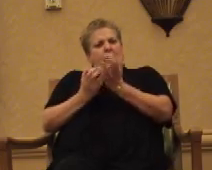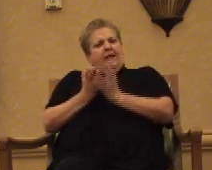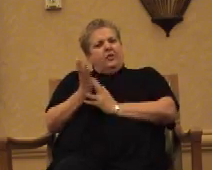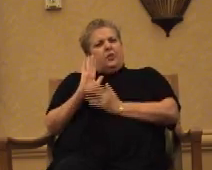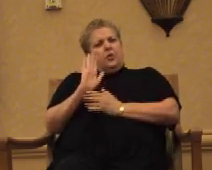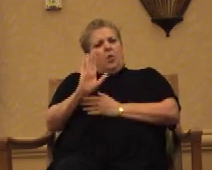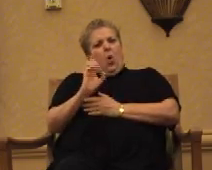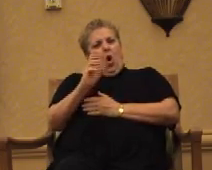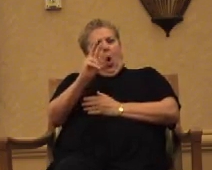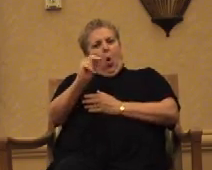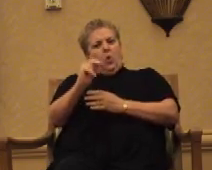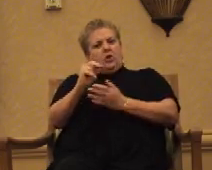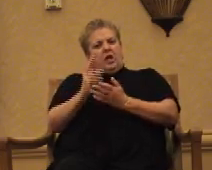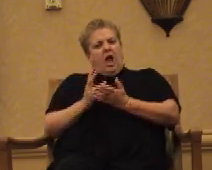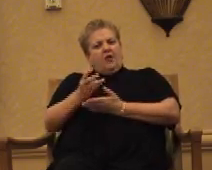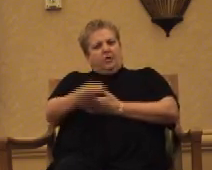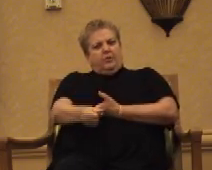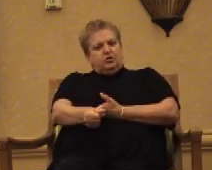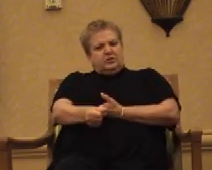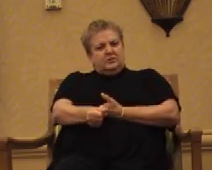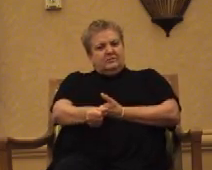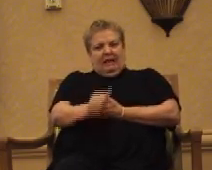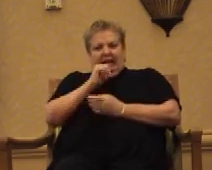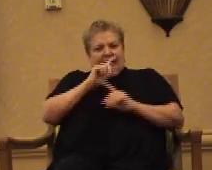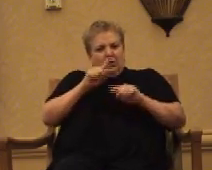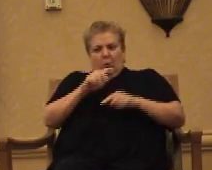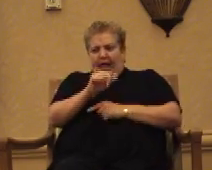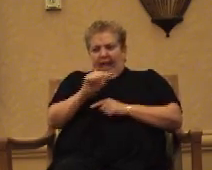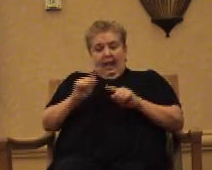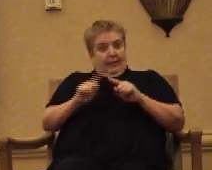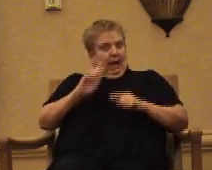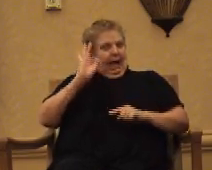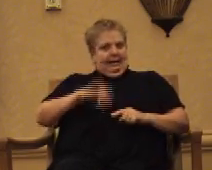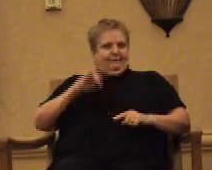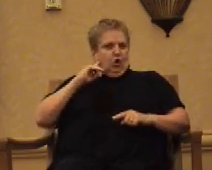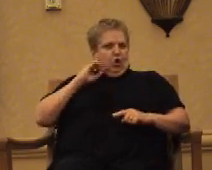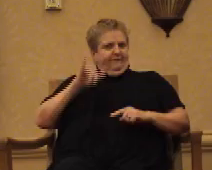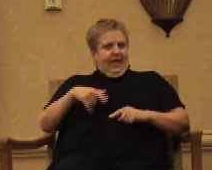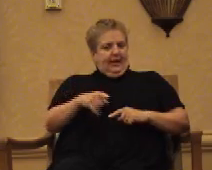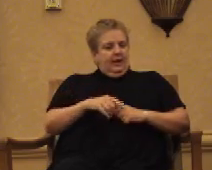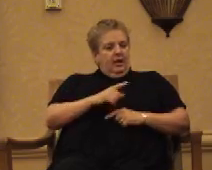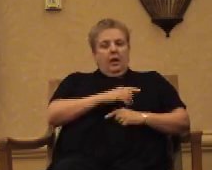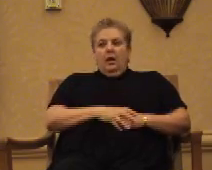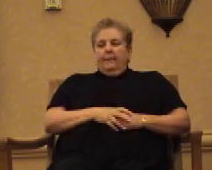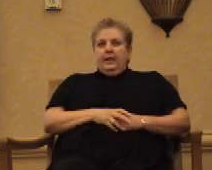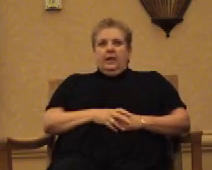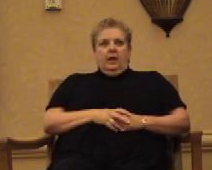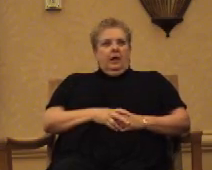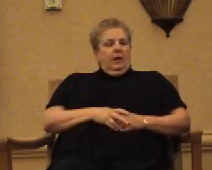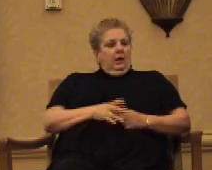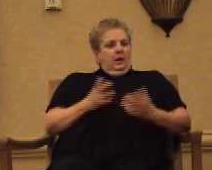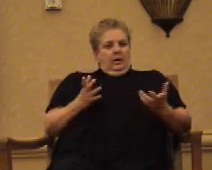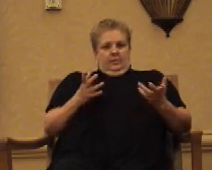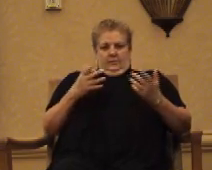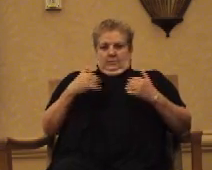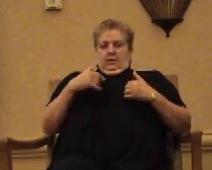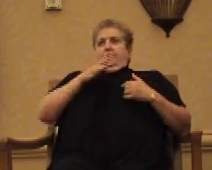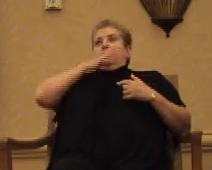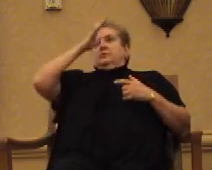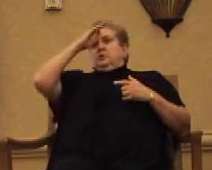to AA. I had never heard of that. It's like they were exhausted with all these 6 kids and my brother and my